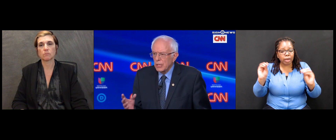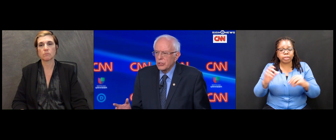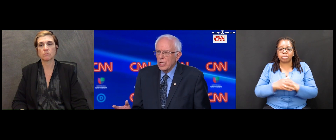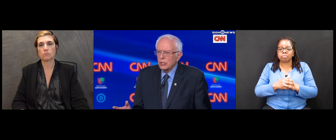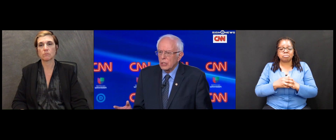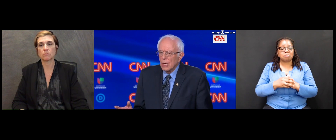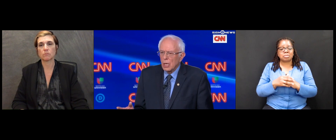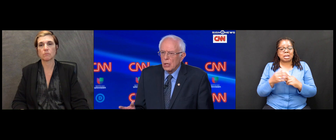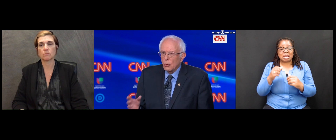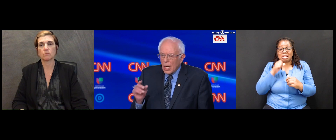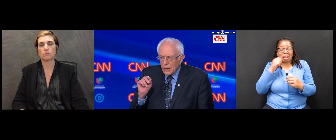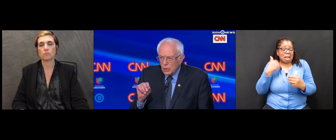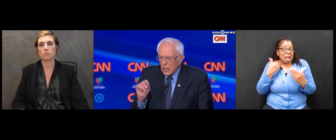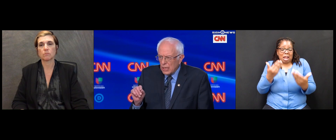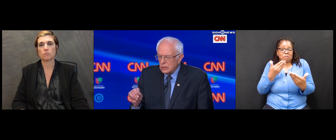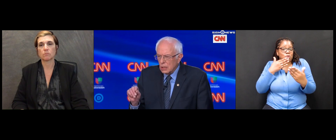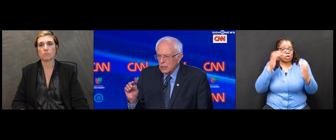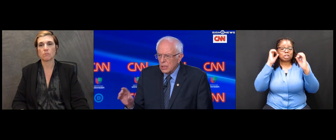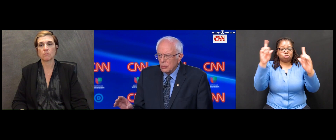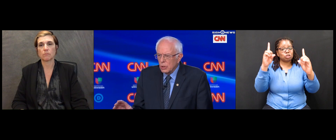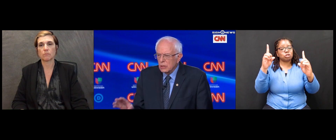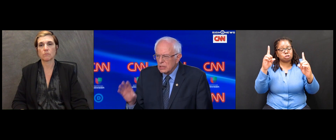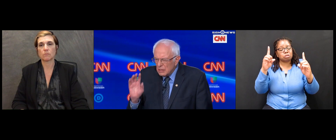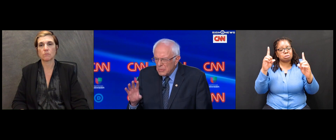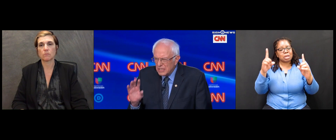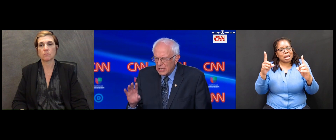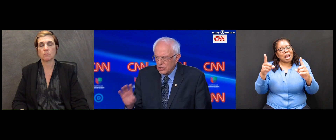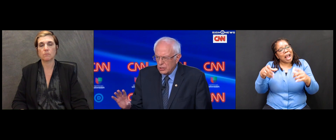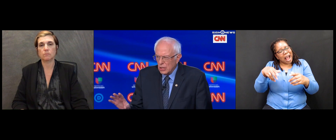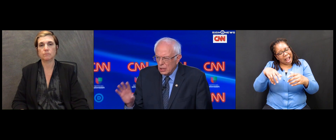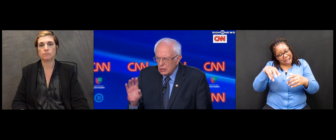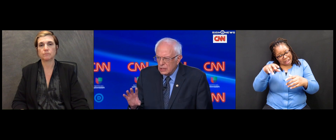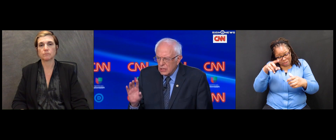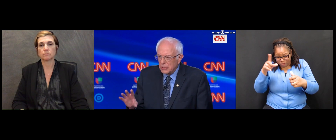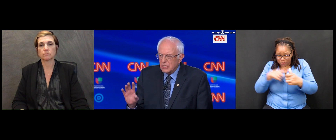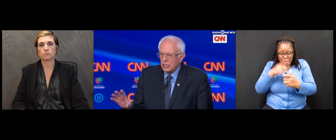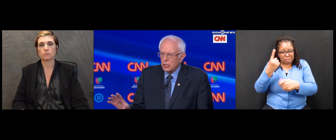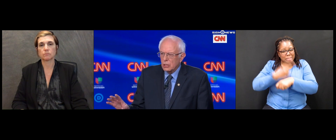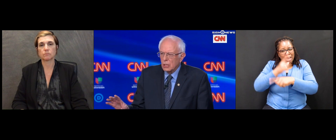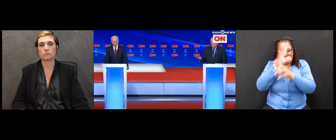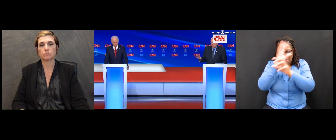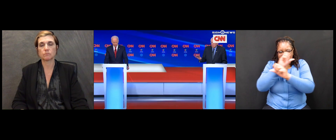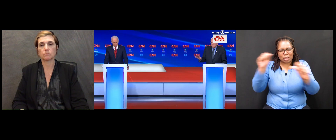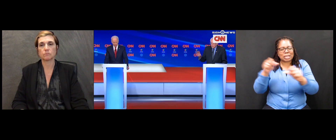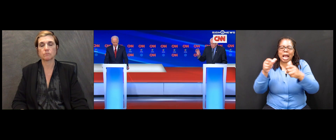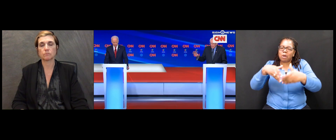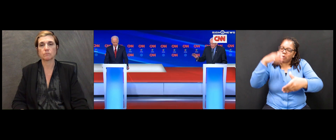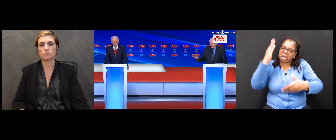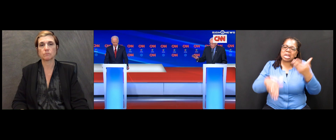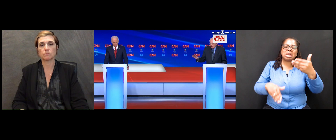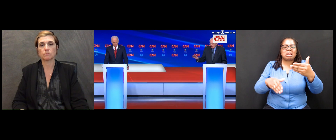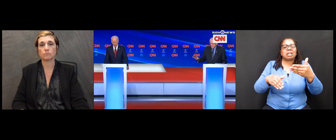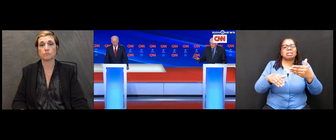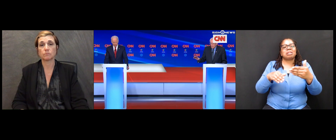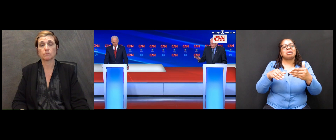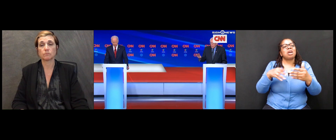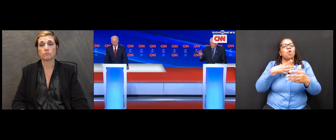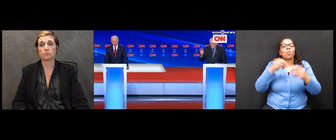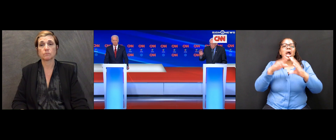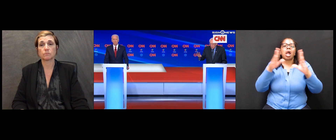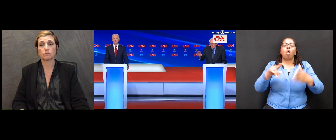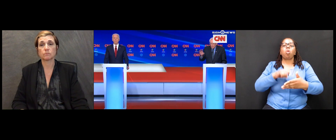didn't have much of an education. I will end on day one the demonization, the ugly demonization from the White House of